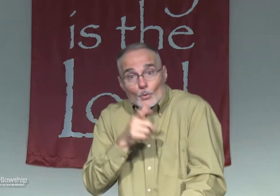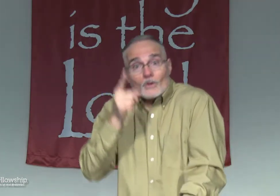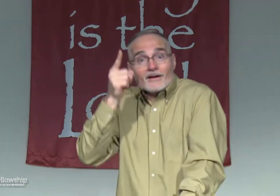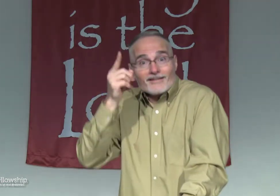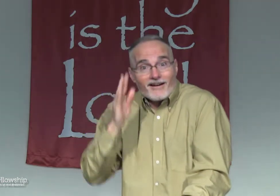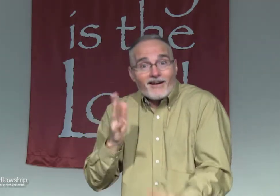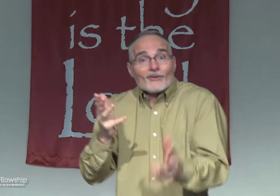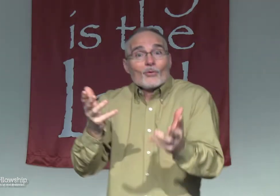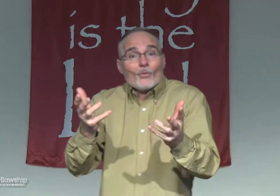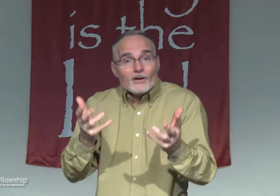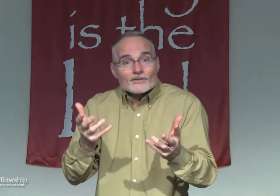showing us.